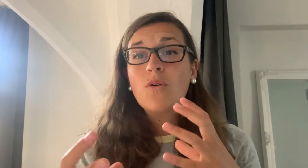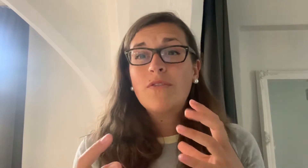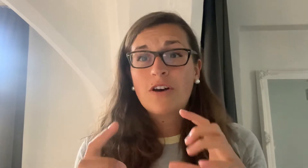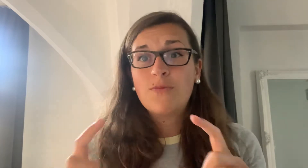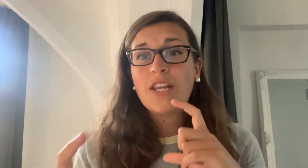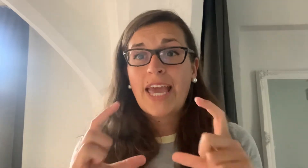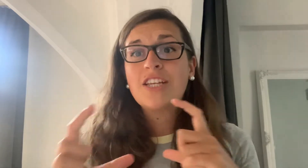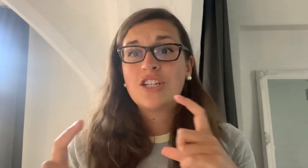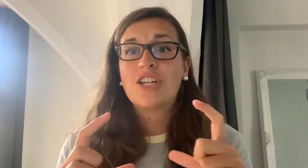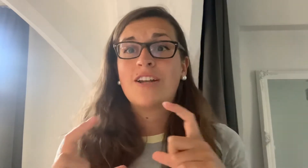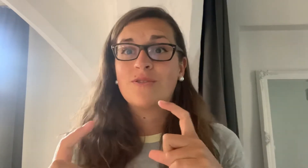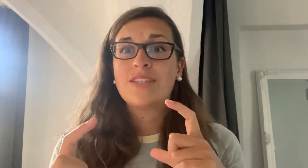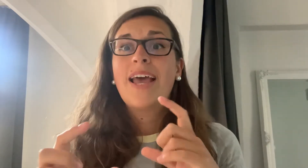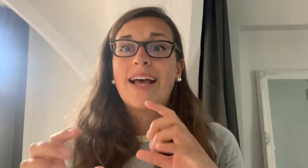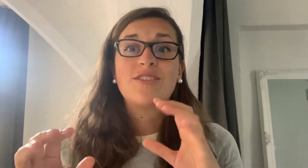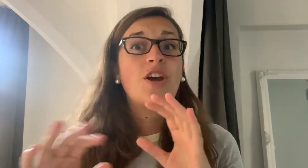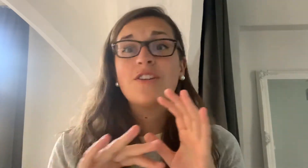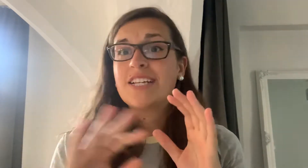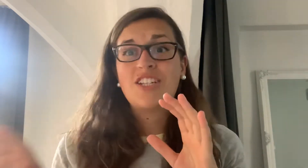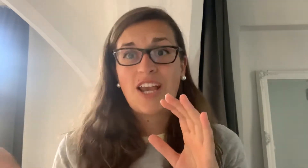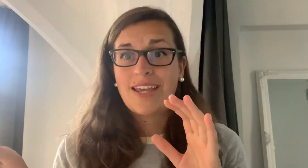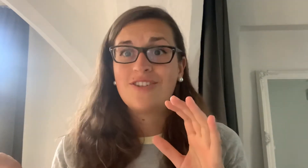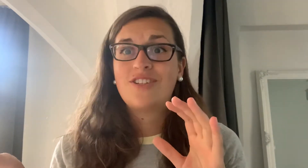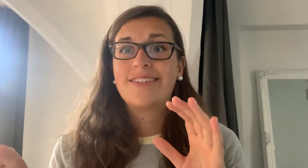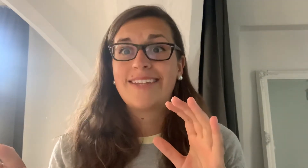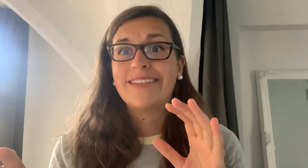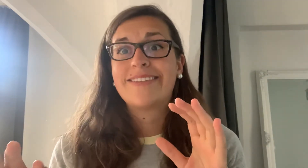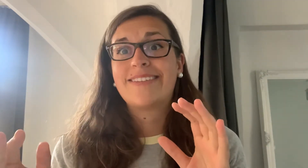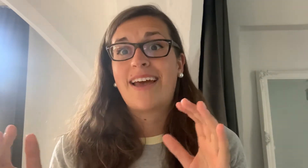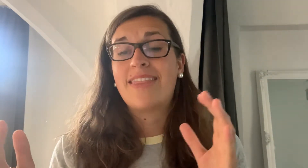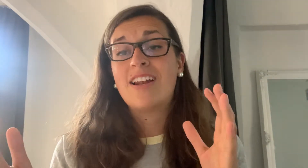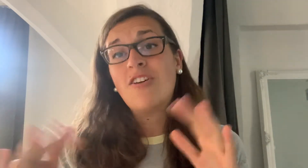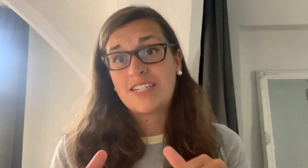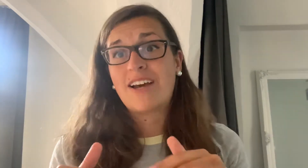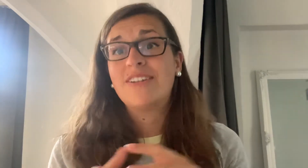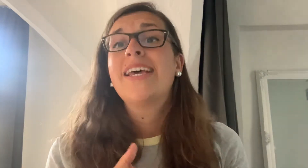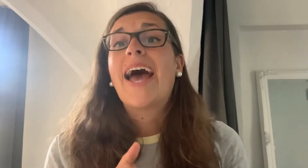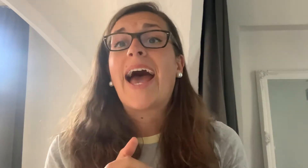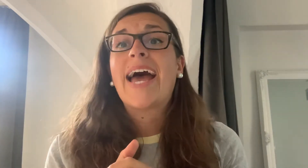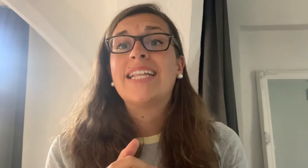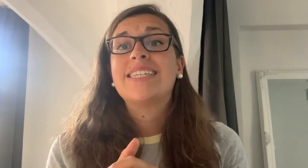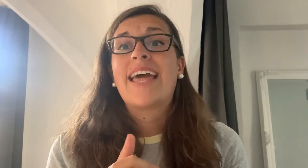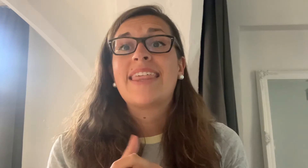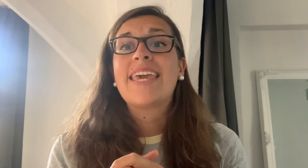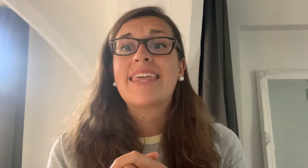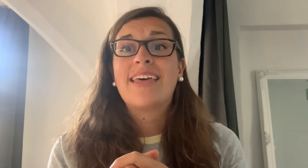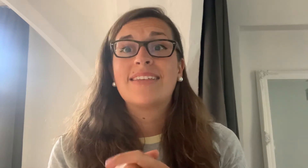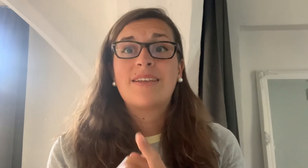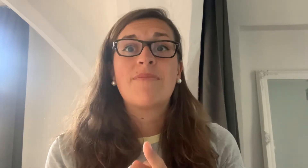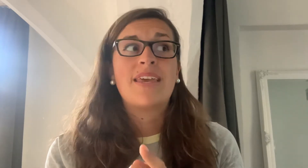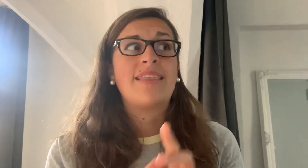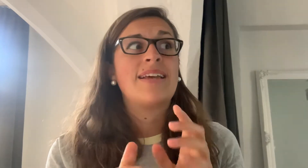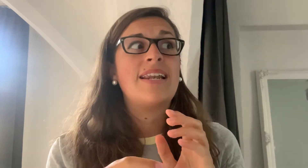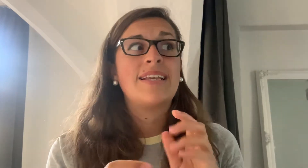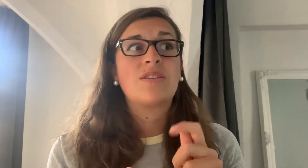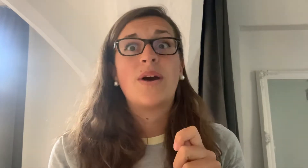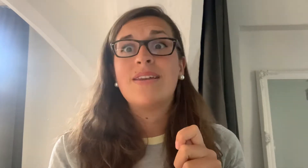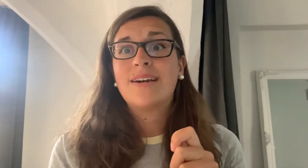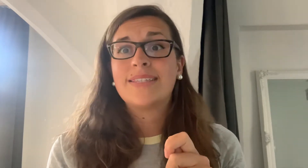of our communication channels has totally changed since the lockdown. And I think that's something that links quite